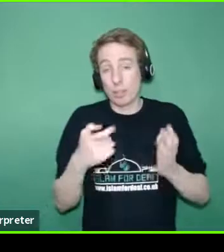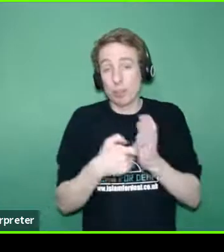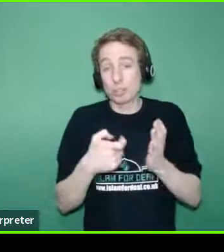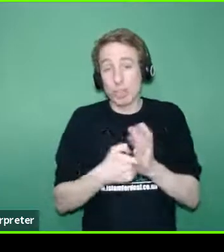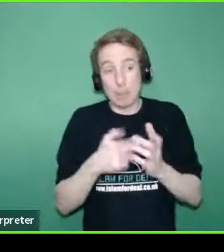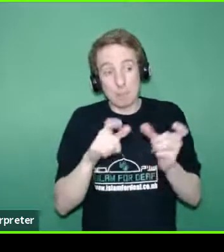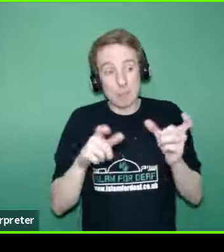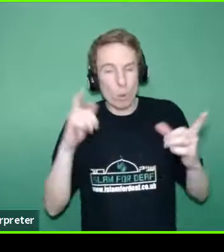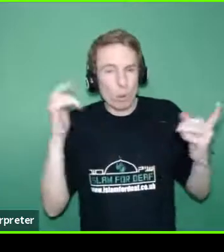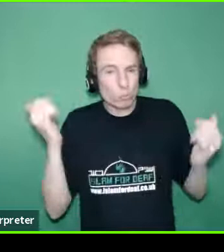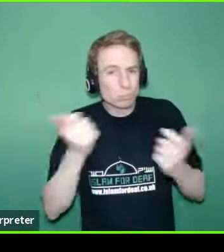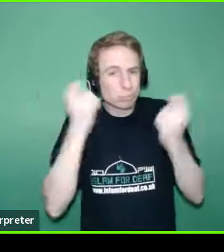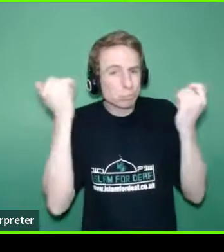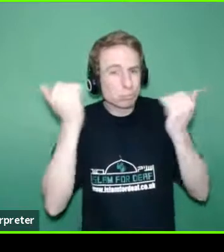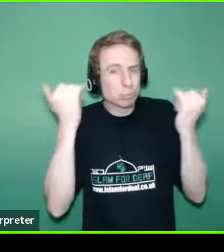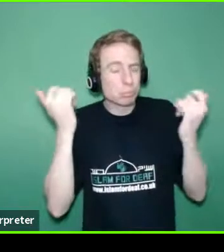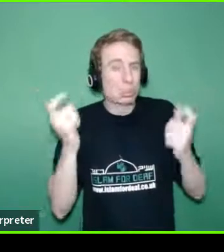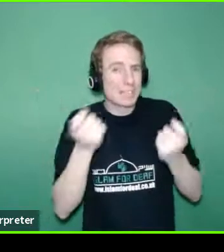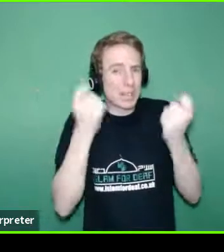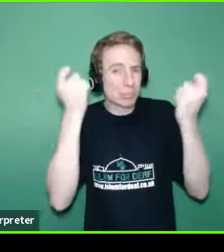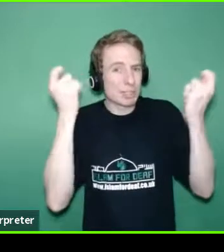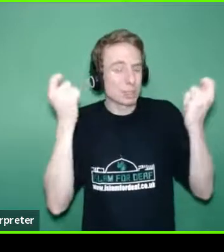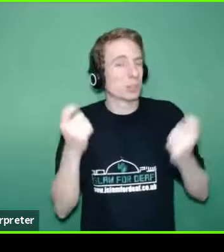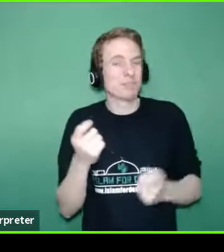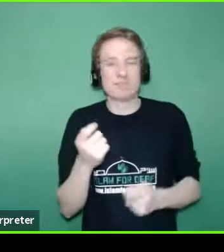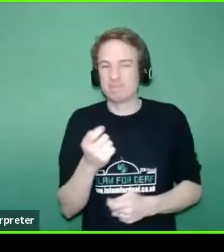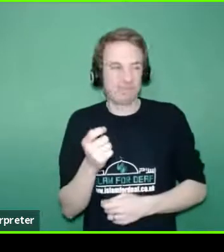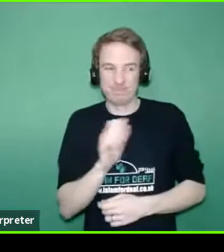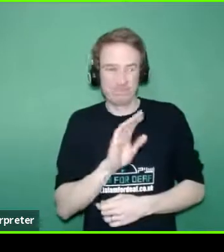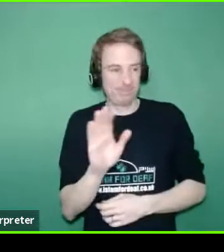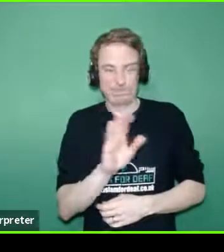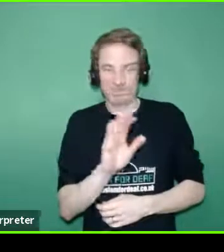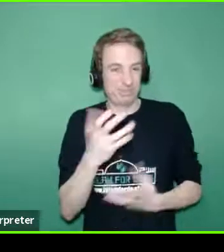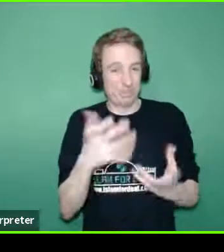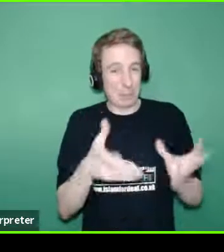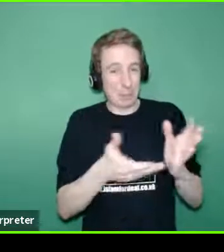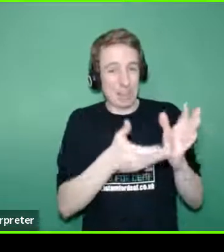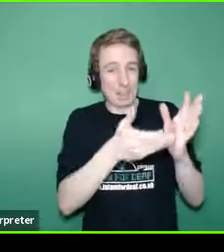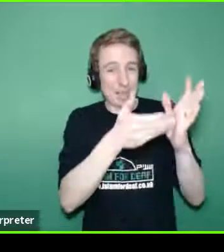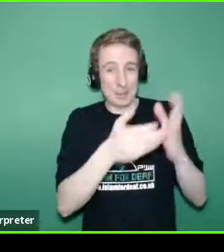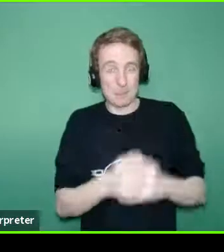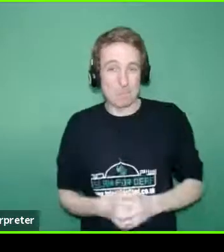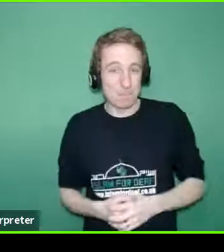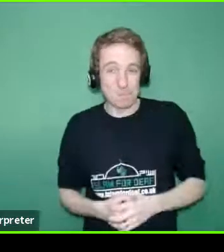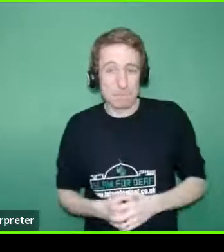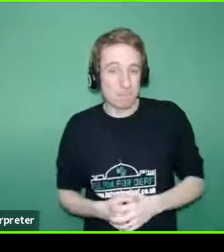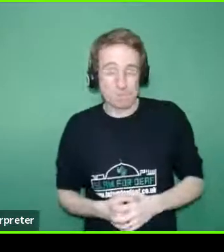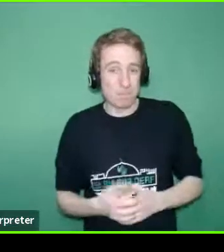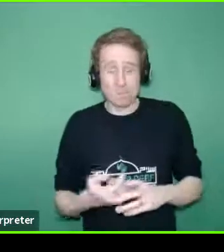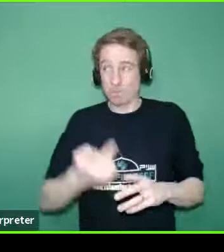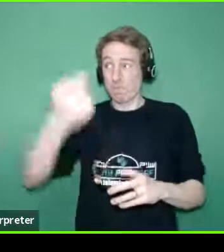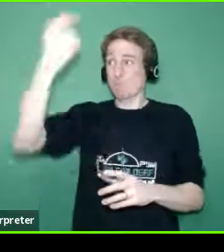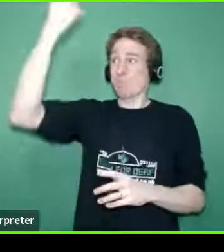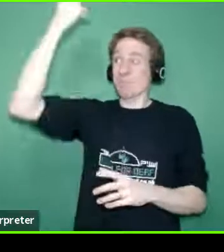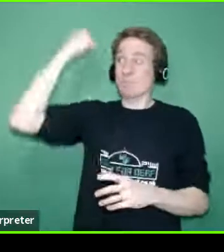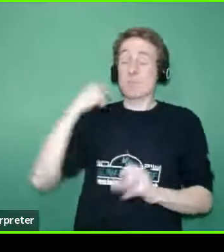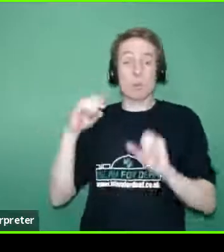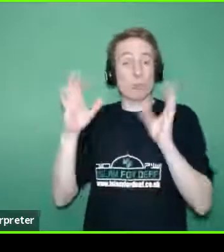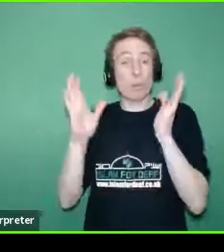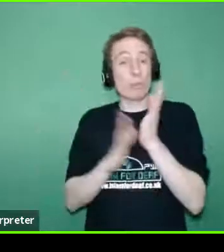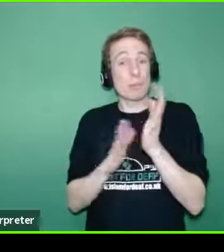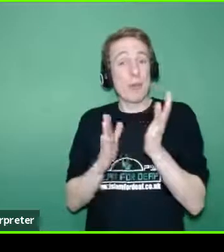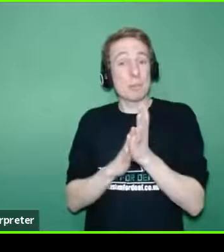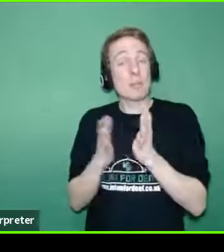is an innovation that has no basis. And it's not known that it was something that was done at the time of the Prophet, peace and blessings be upon